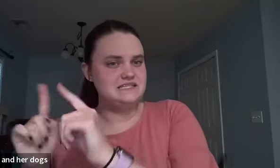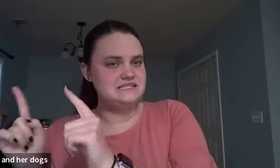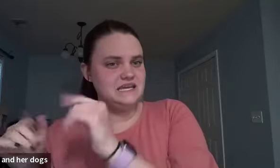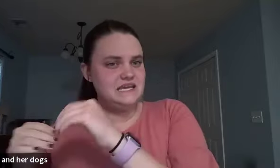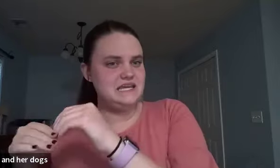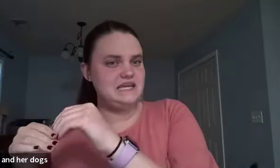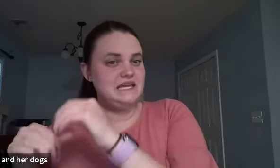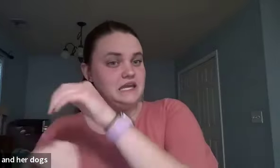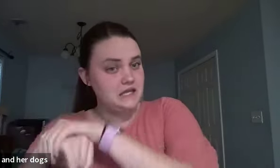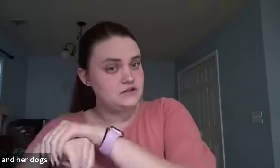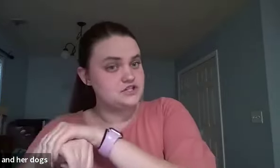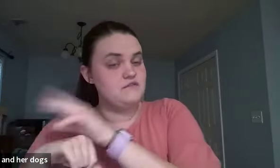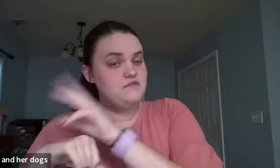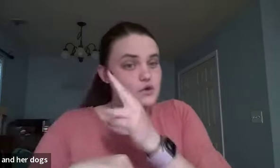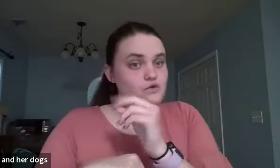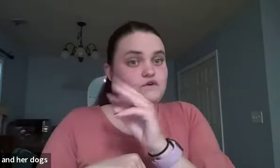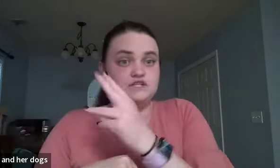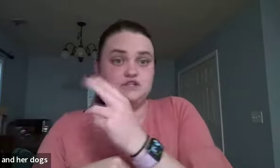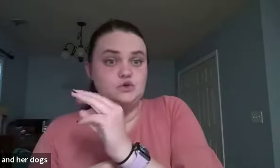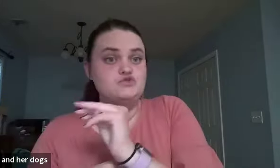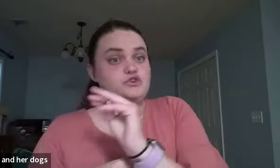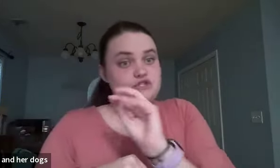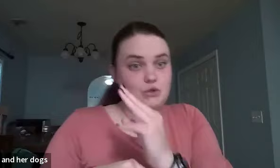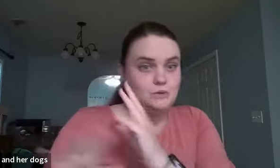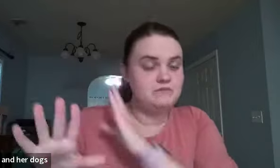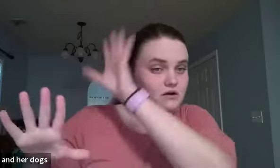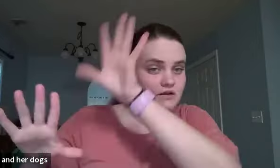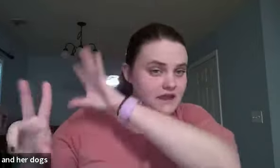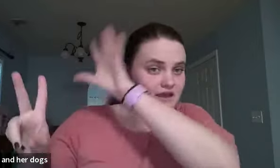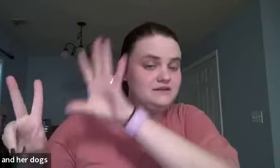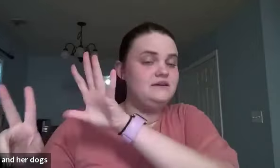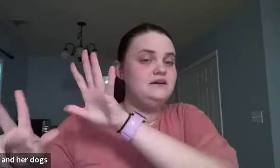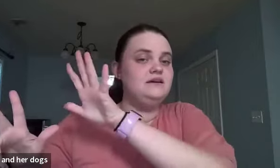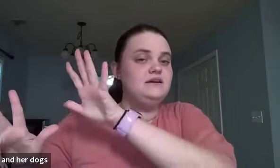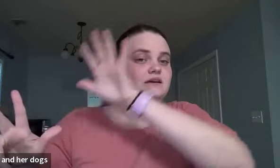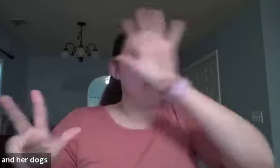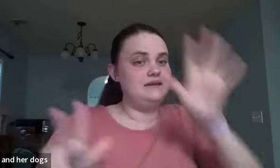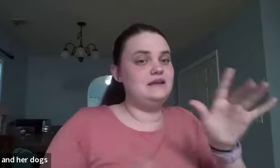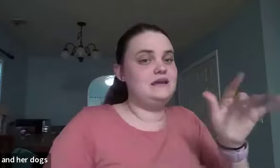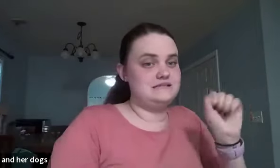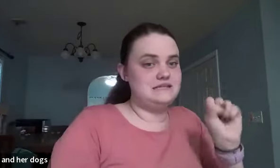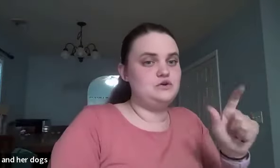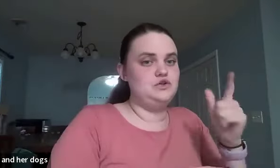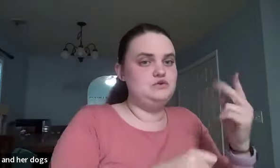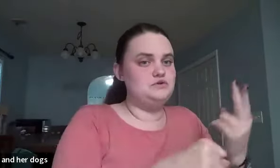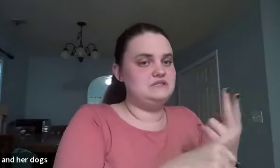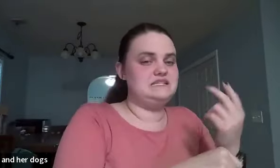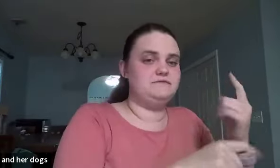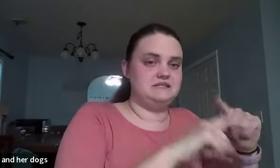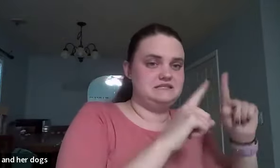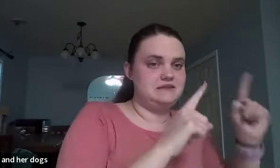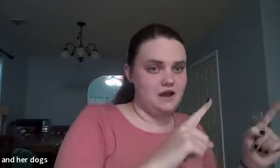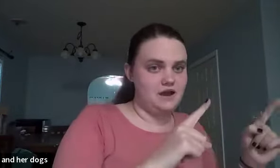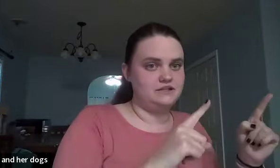differences in English of who versus whose versus whom and all that. In ASL, you use a different sign